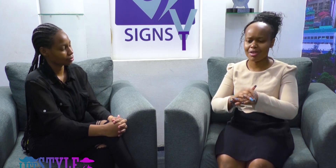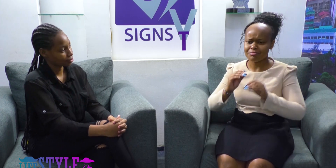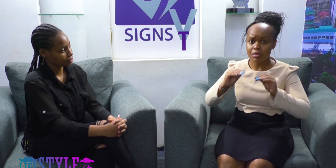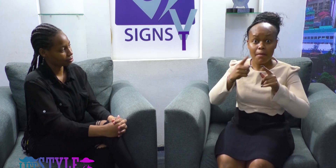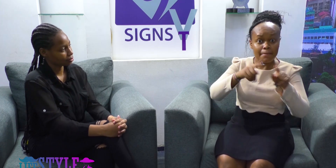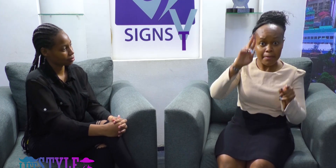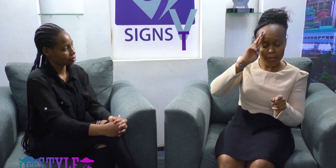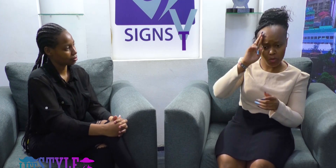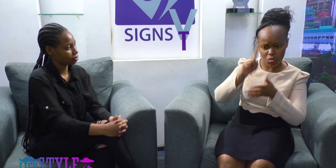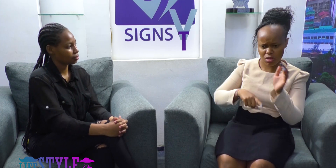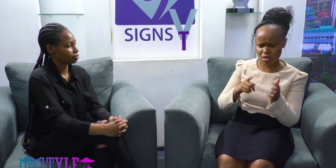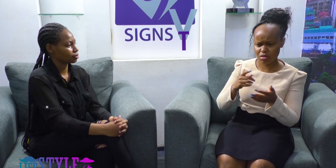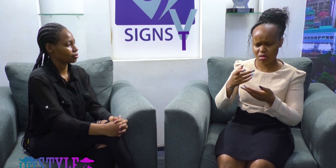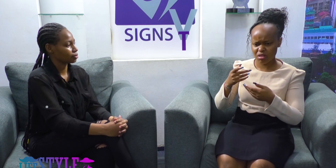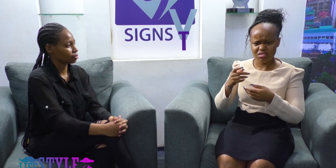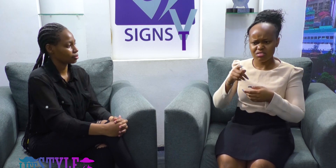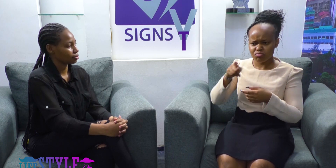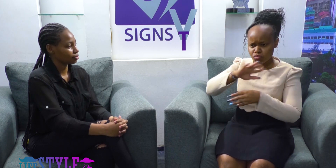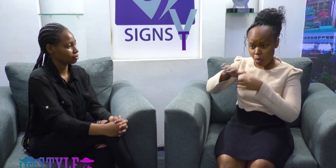And also the boss also tried to sign,